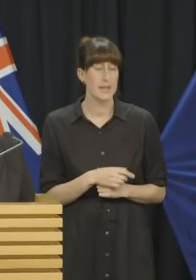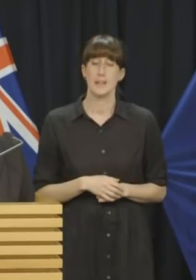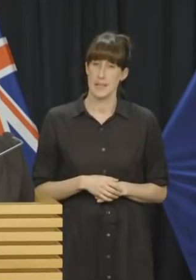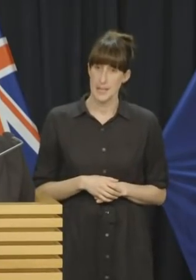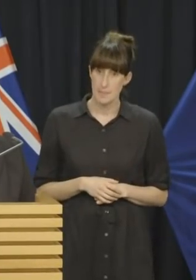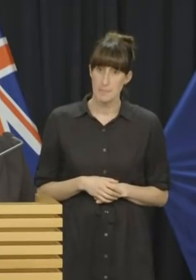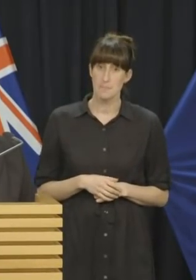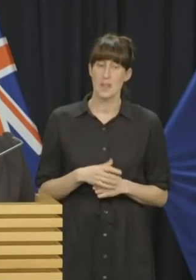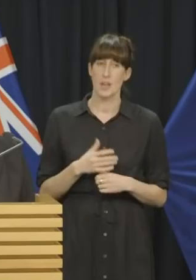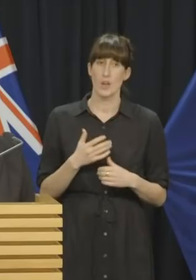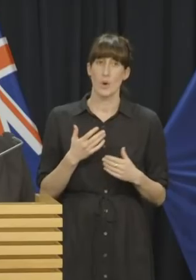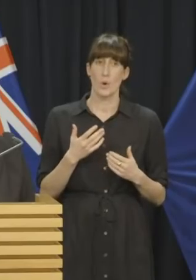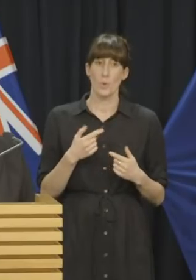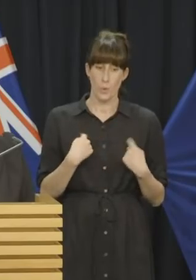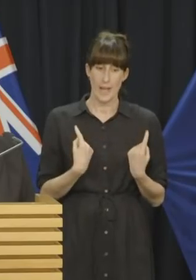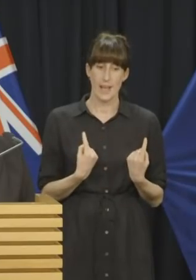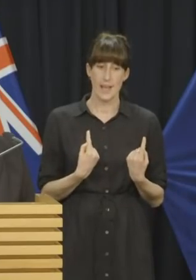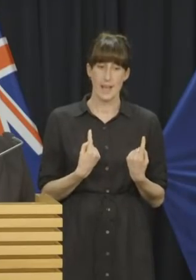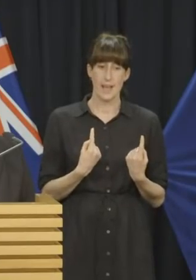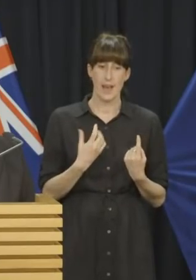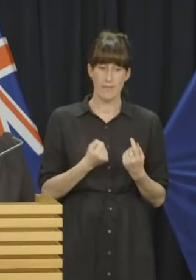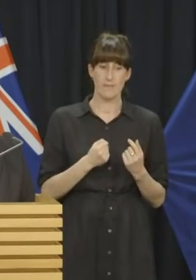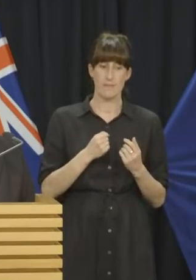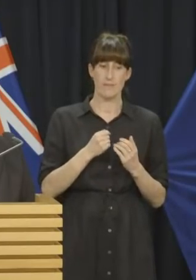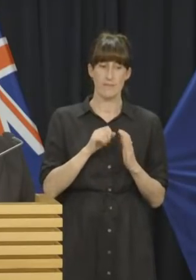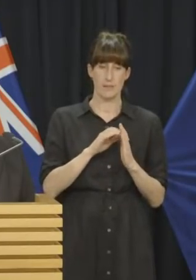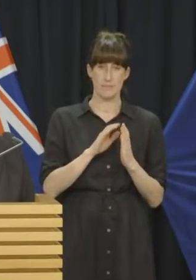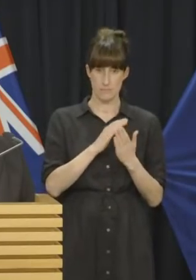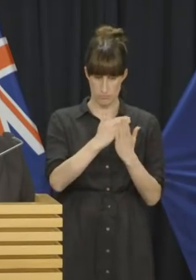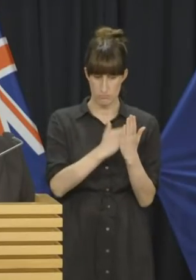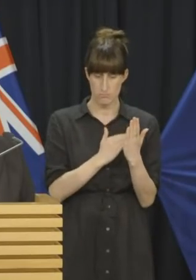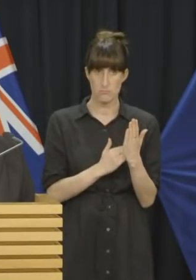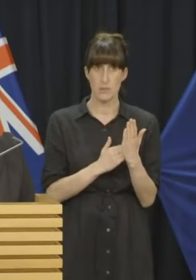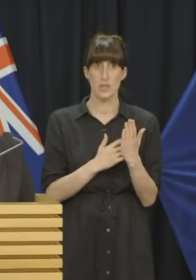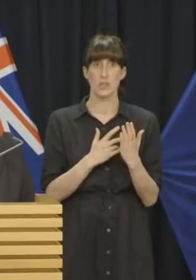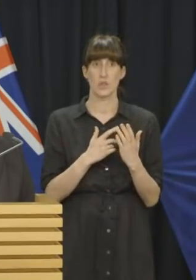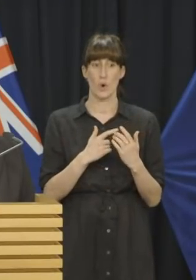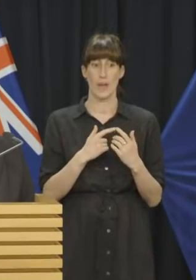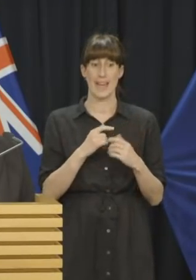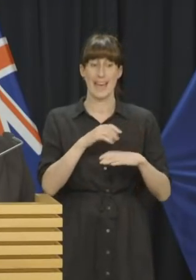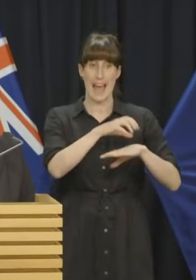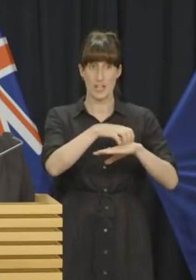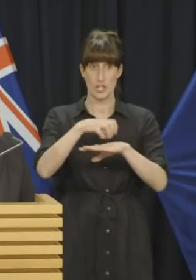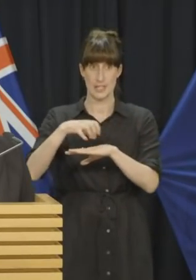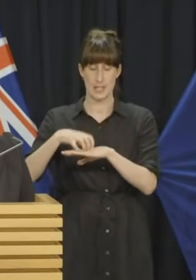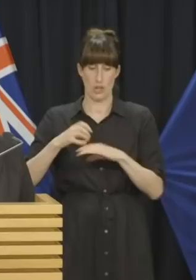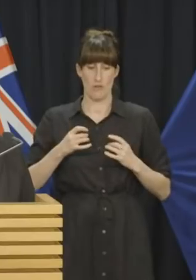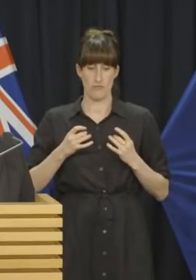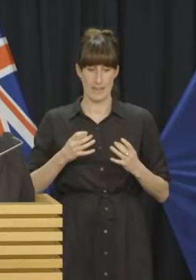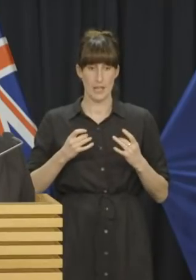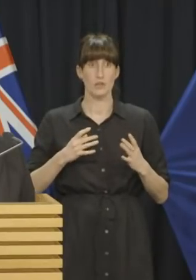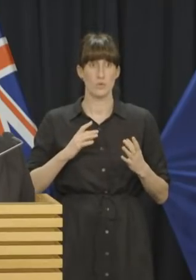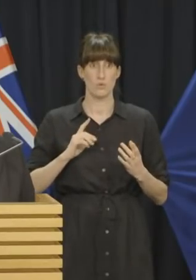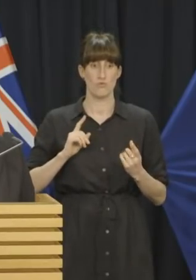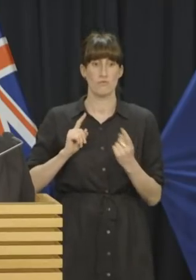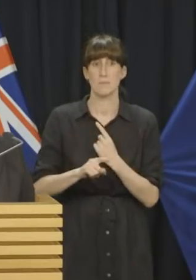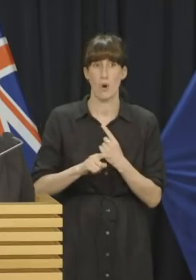provided an opportunity to make sure that the really key agencies lined up, being ourselves as the